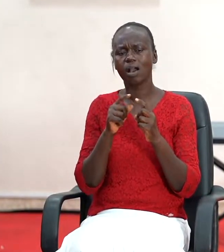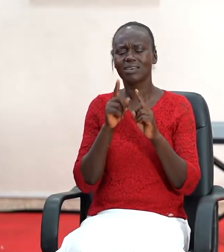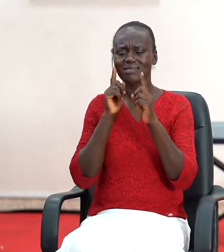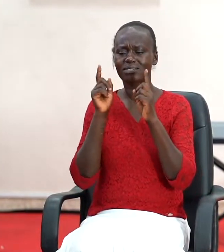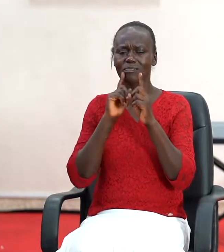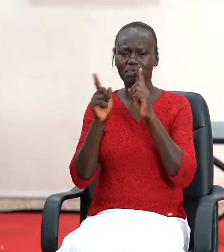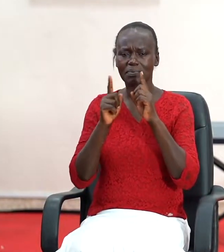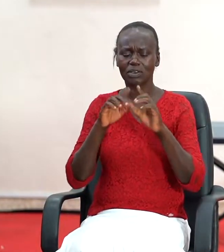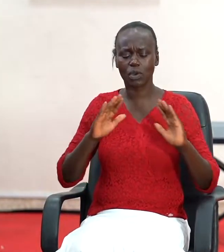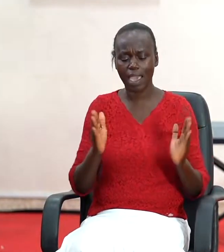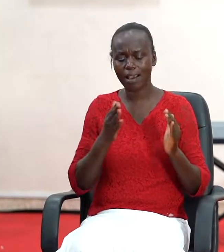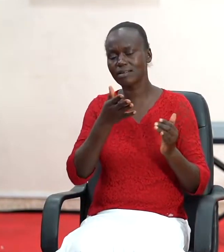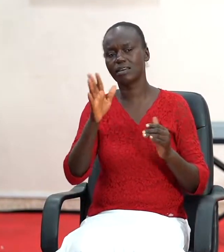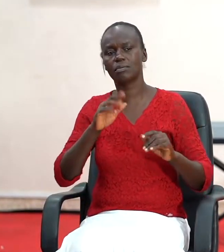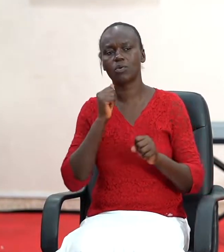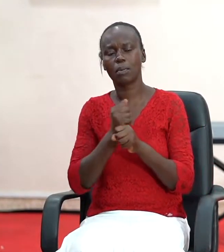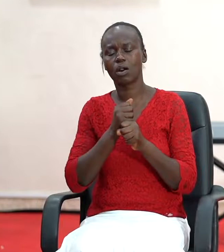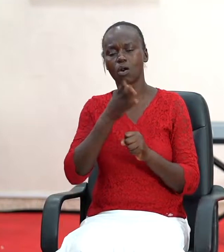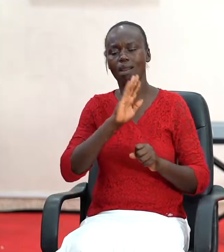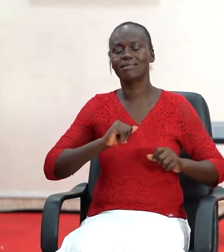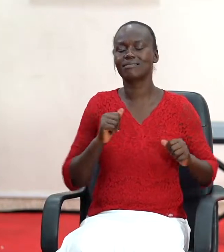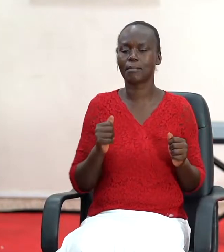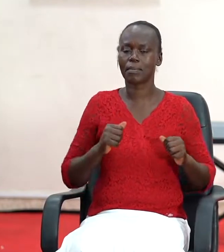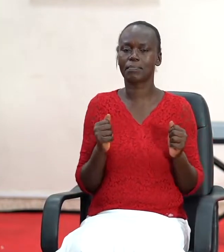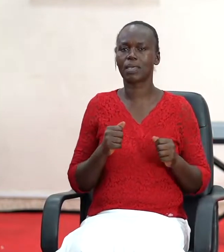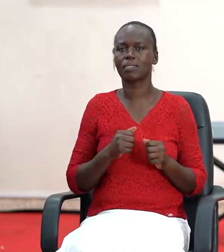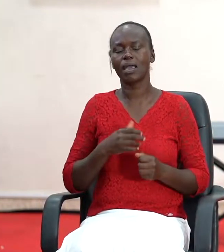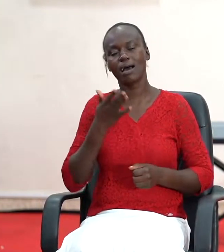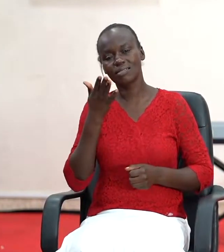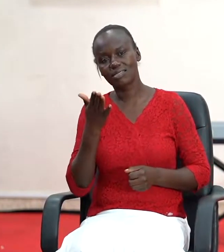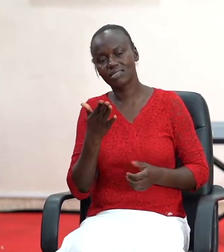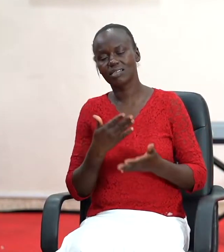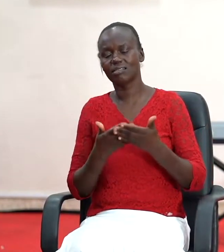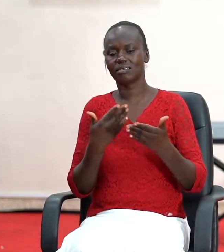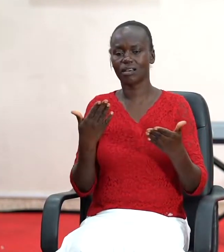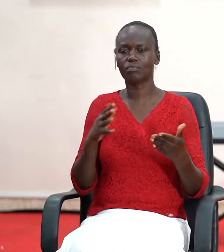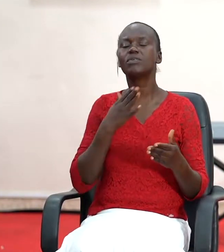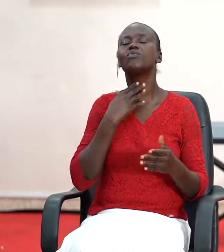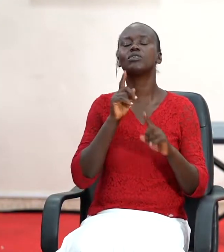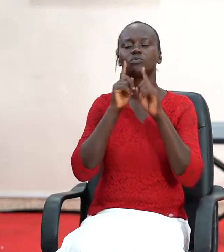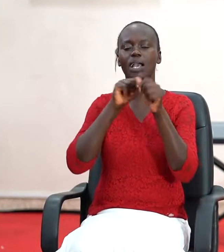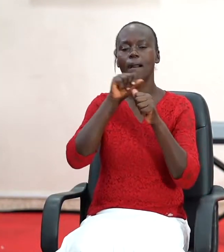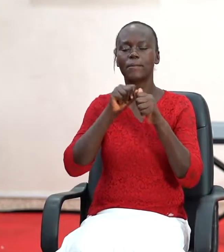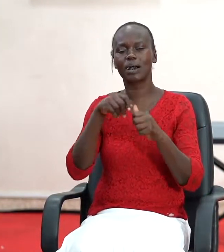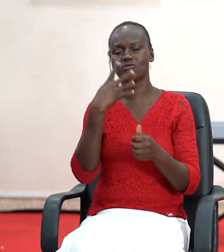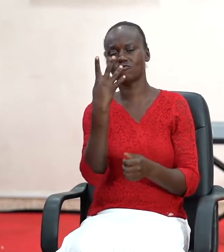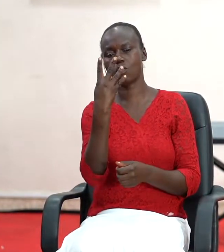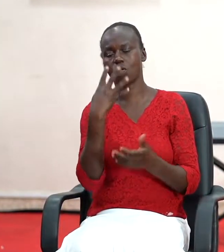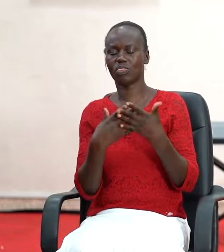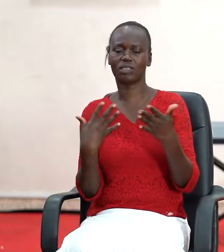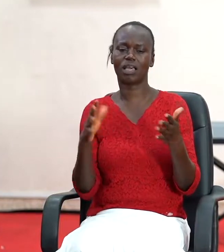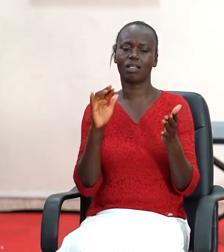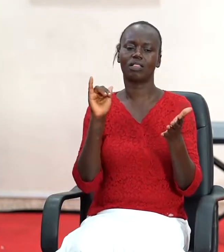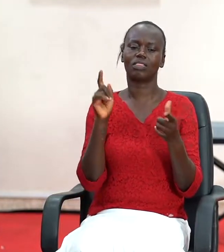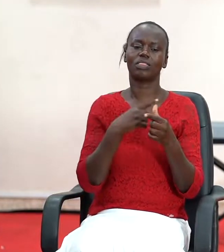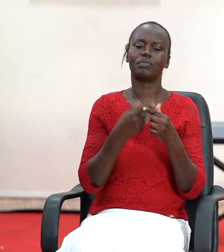them to please God. And so, kwa hii session, nataka kubonga about vitu nne. Vitu nne. Alafu,